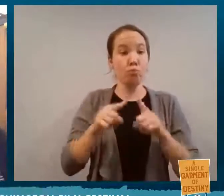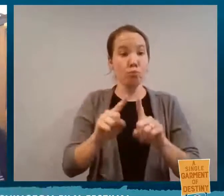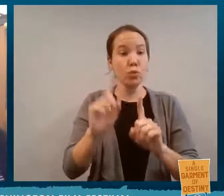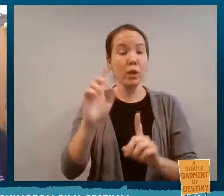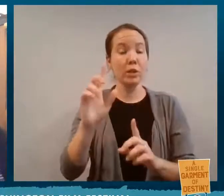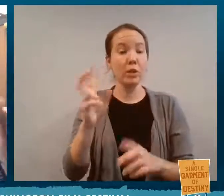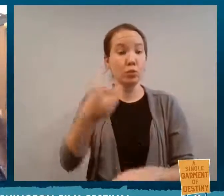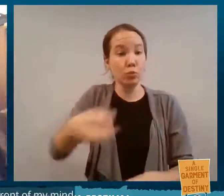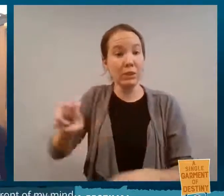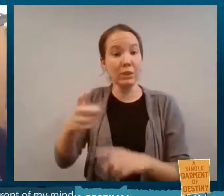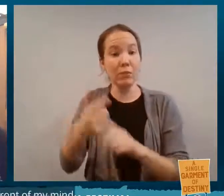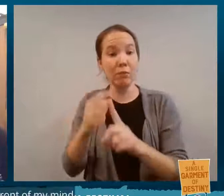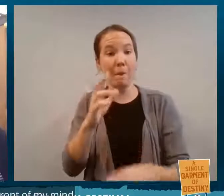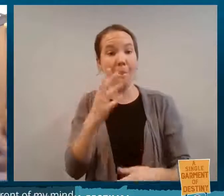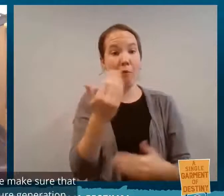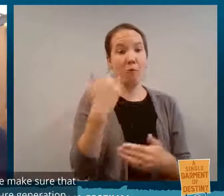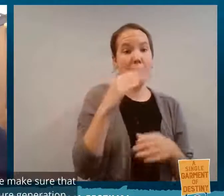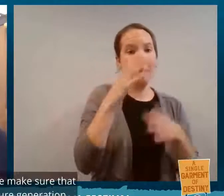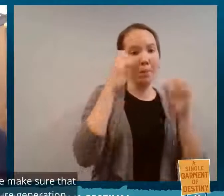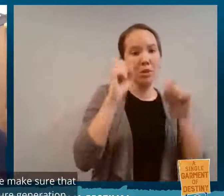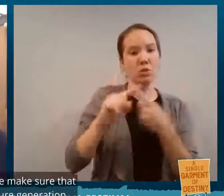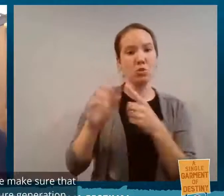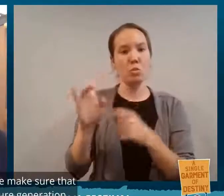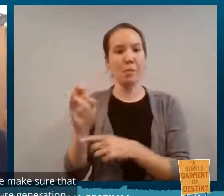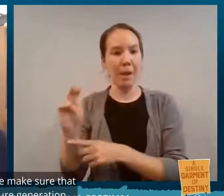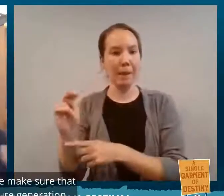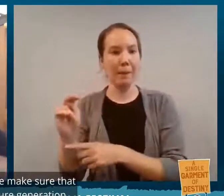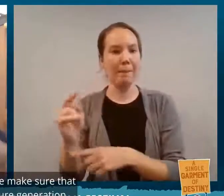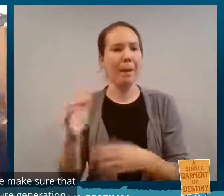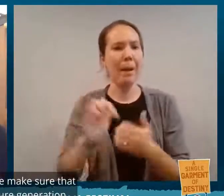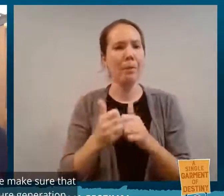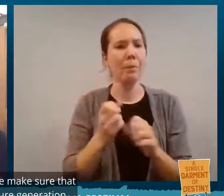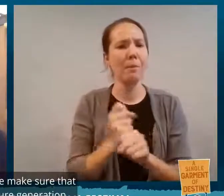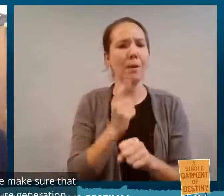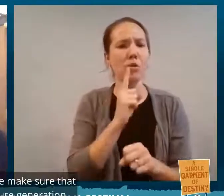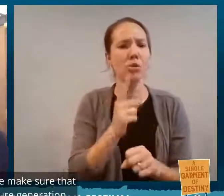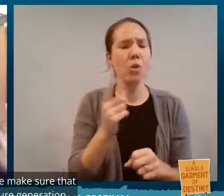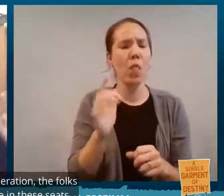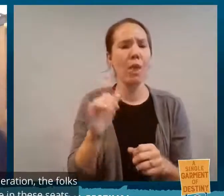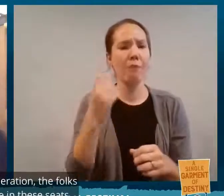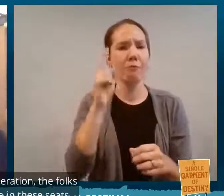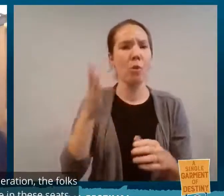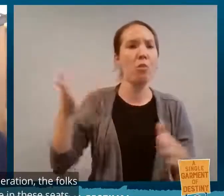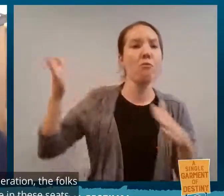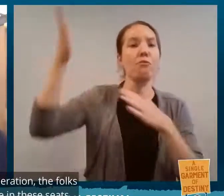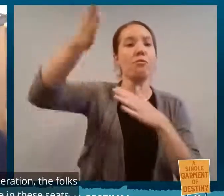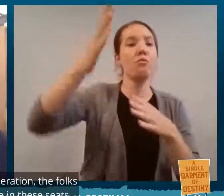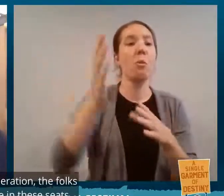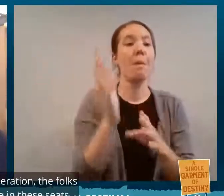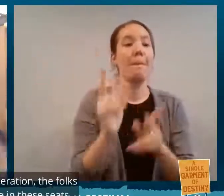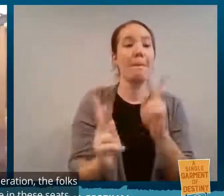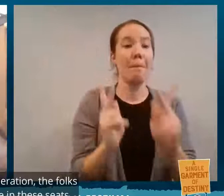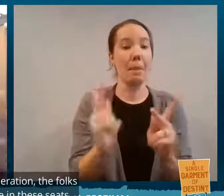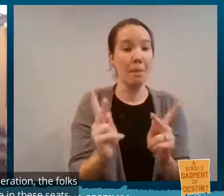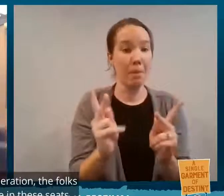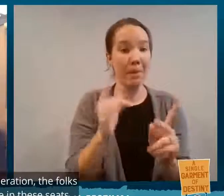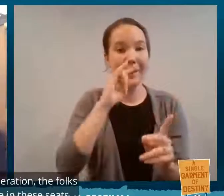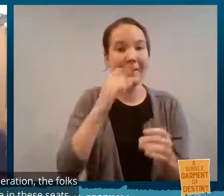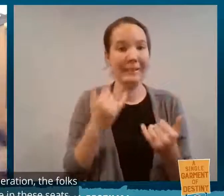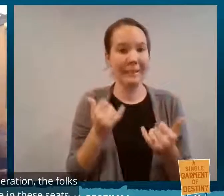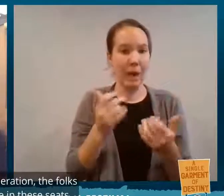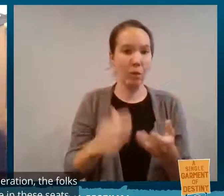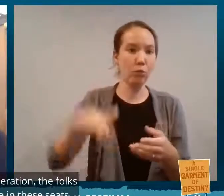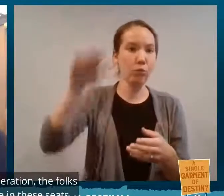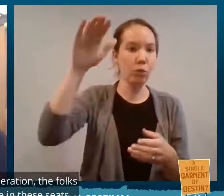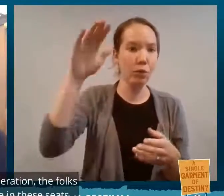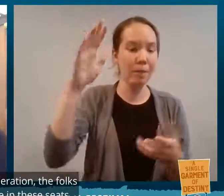really that was at the front of my mind is how do we make sure that for the future generation, the next generation, that folks look